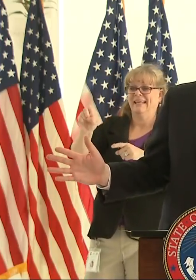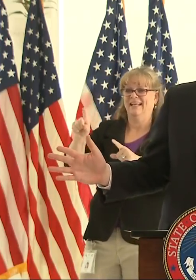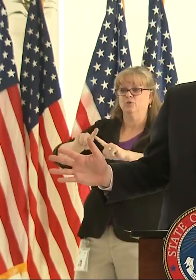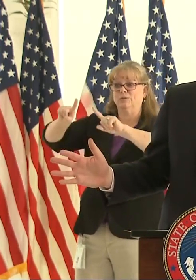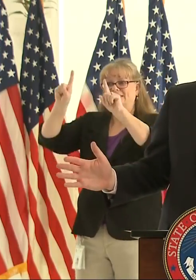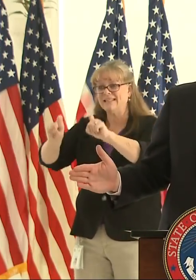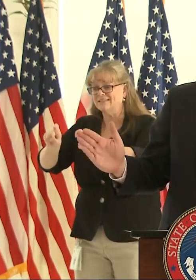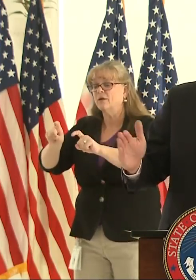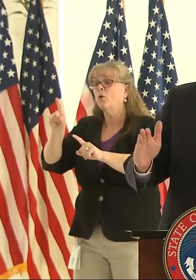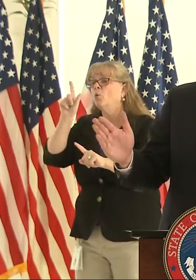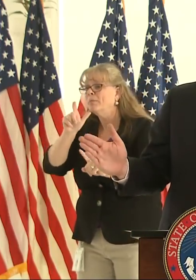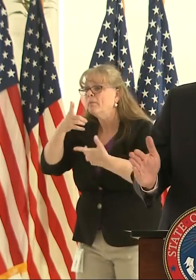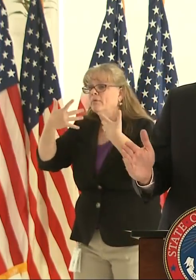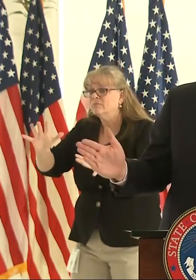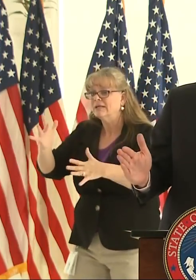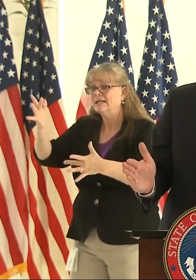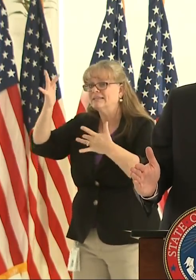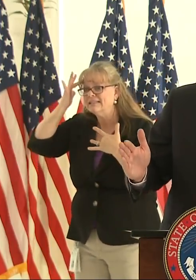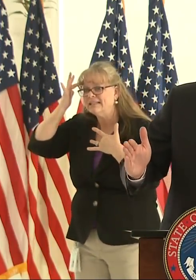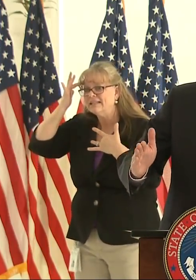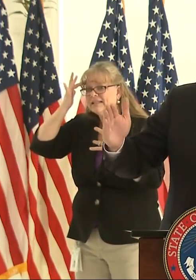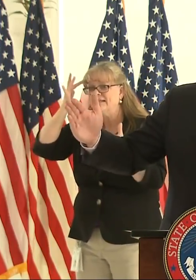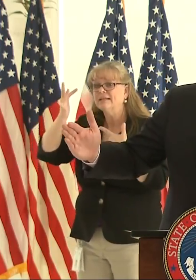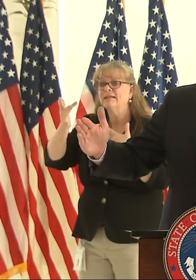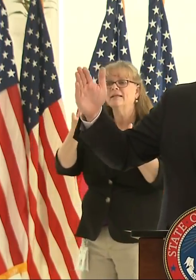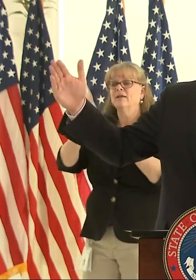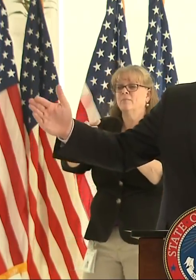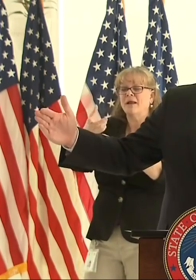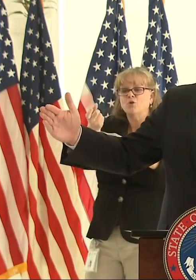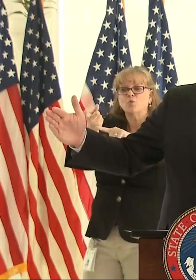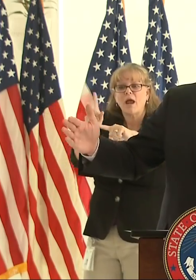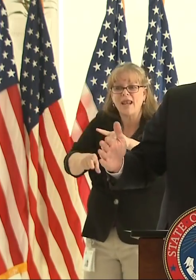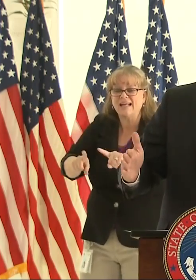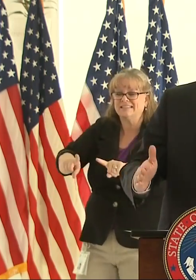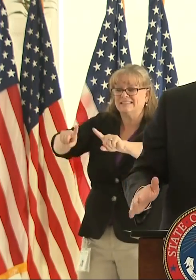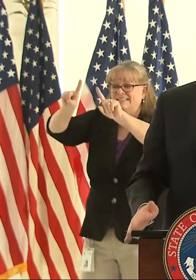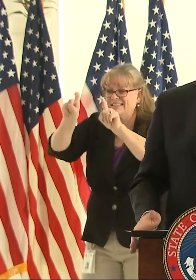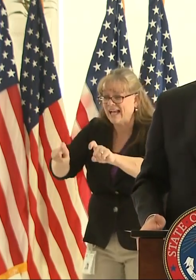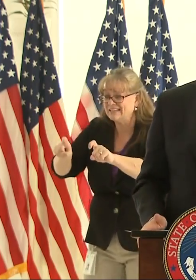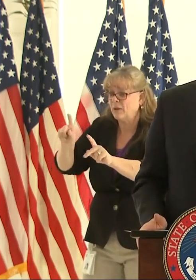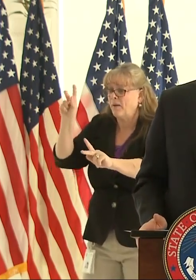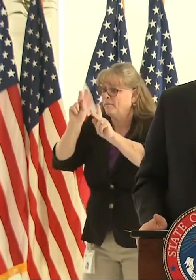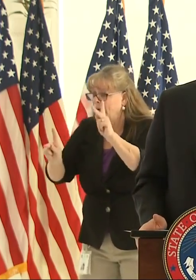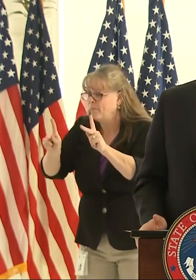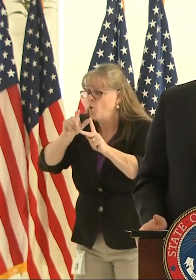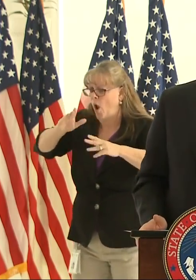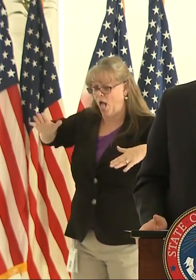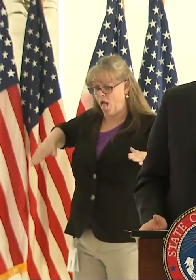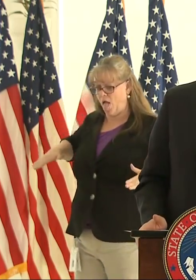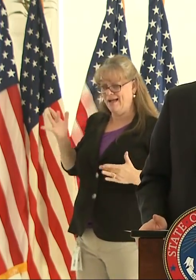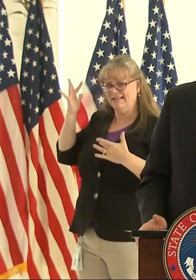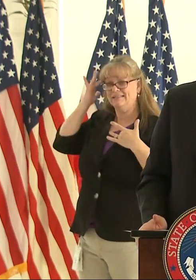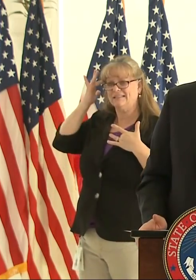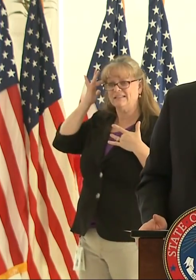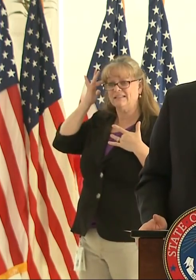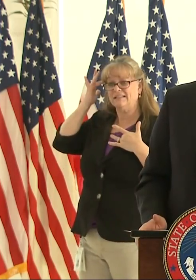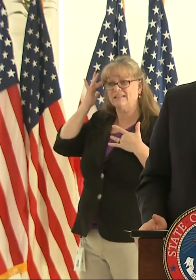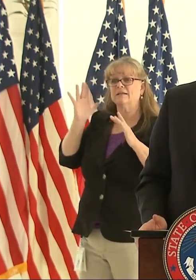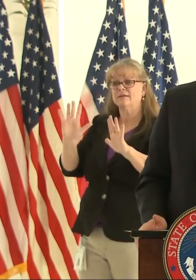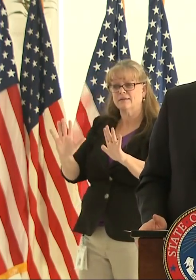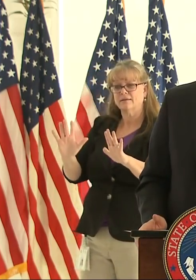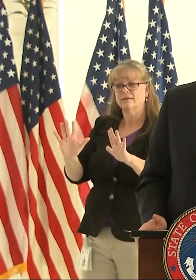everybody who's asymptomatic. So that's why that social distancing has to be done, meaning whether that means fiberglass between workstations, wearing